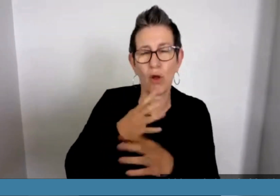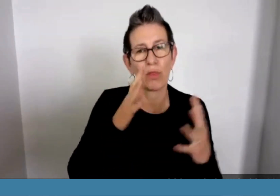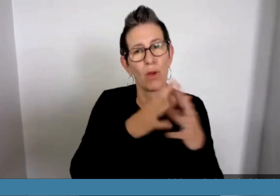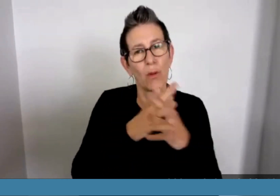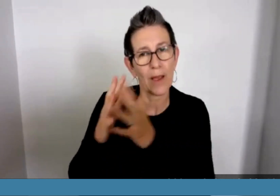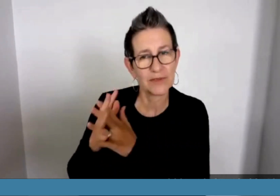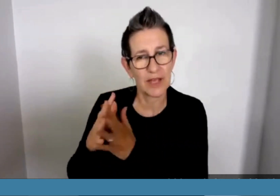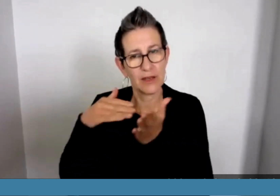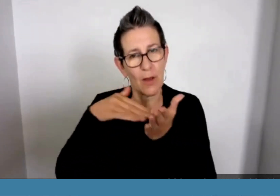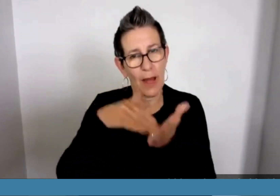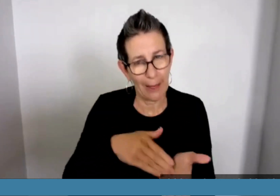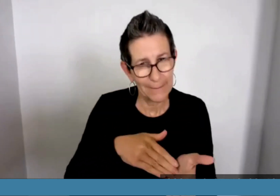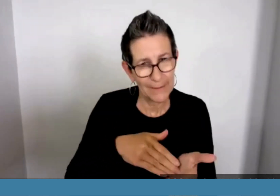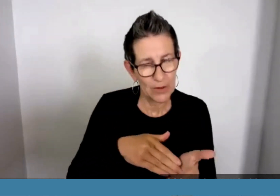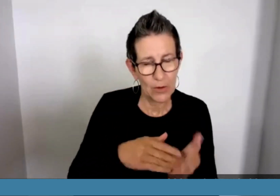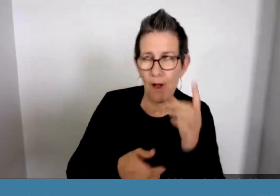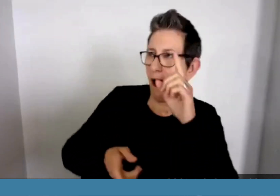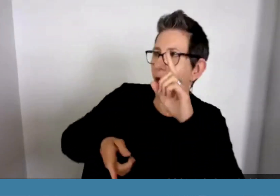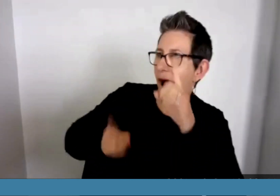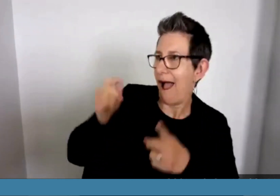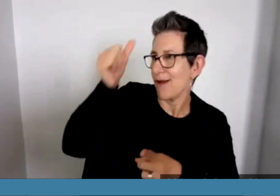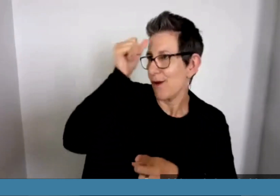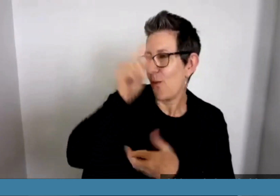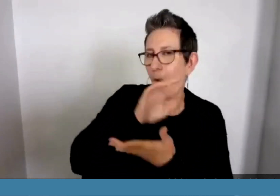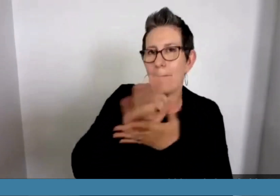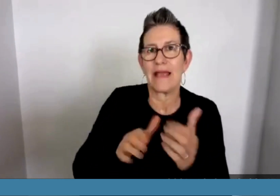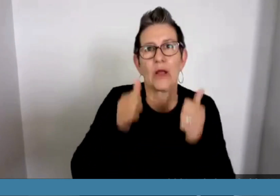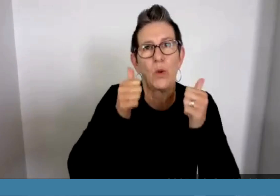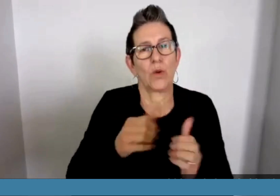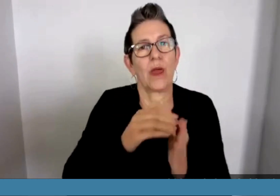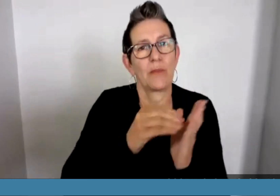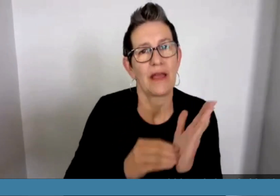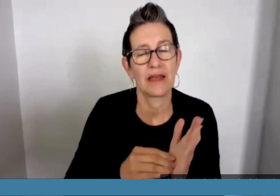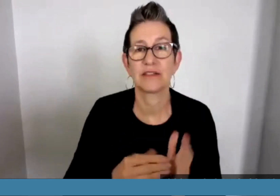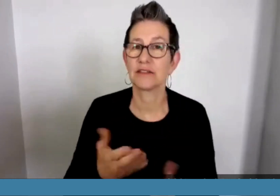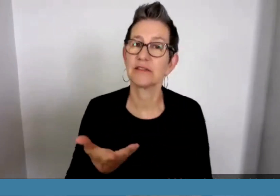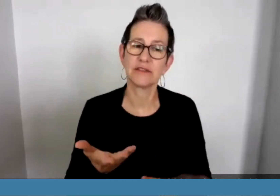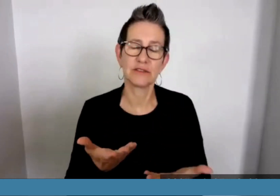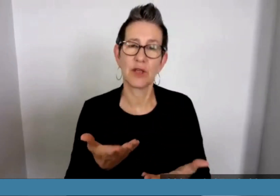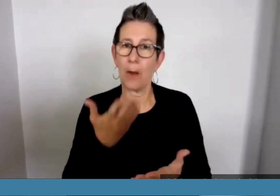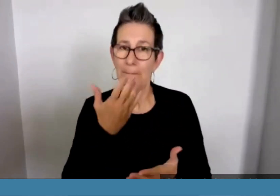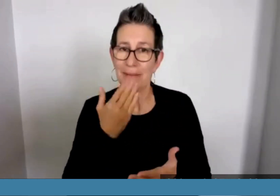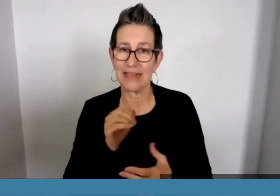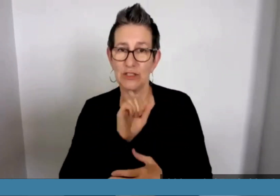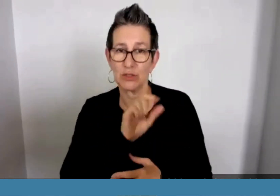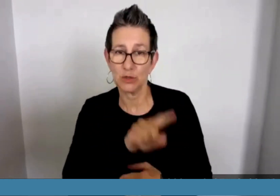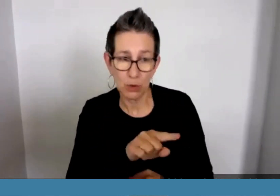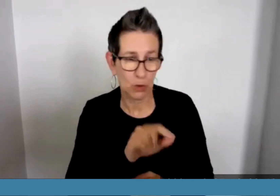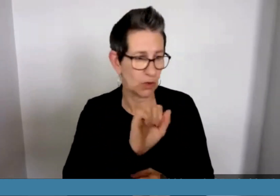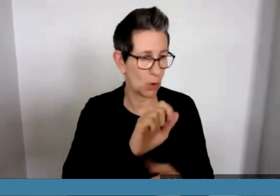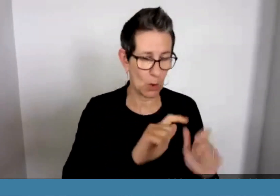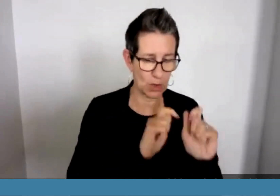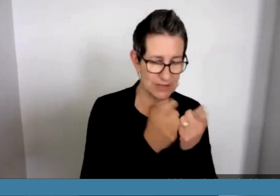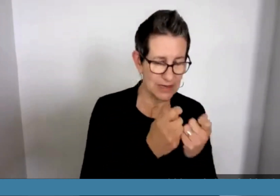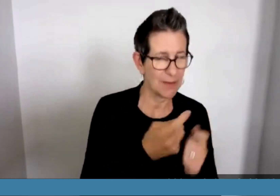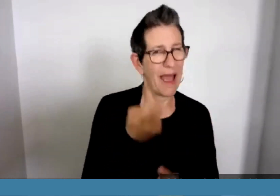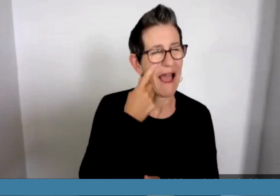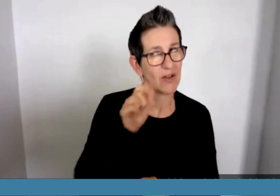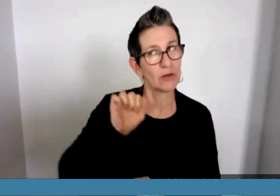be considered. So please, as a team, in preparing your application, check out those materials.